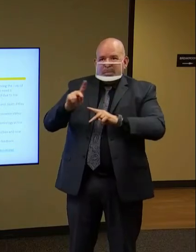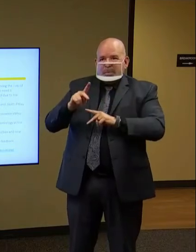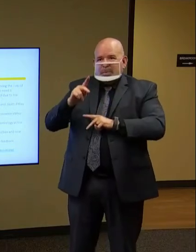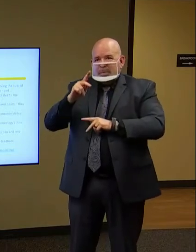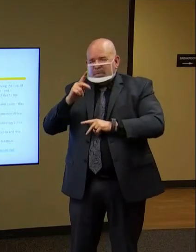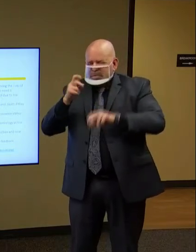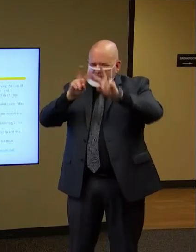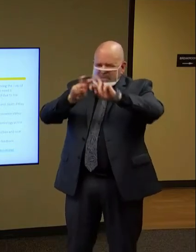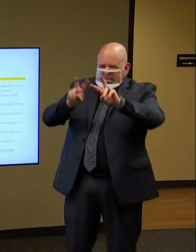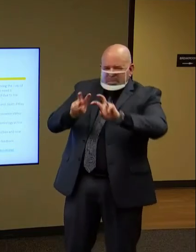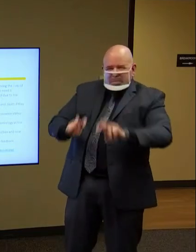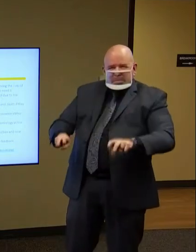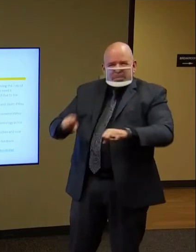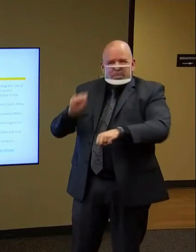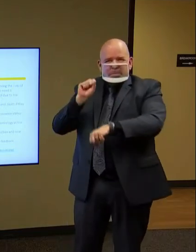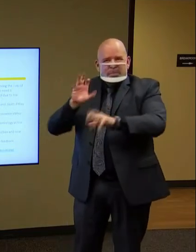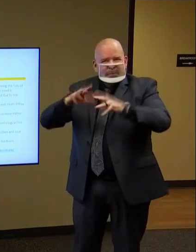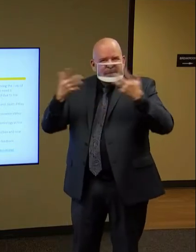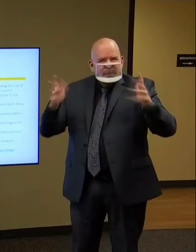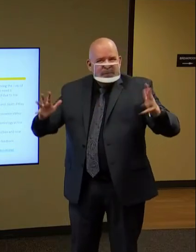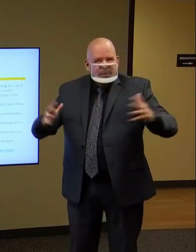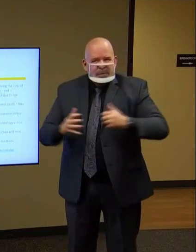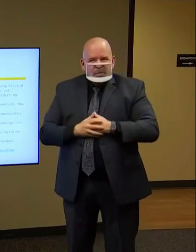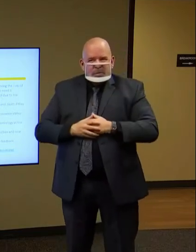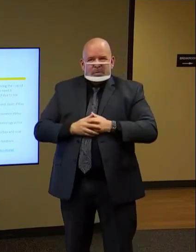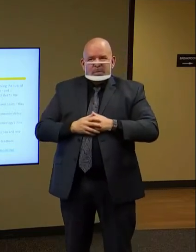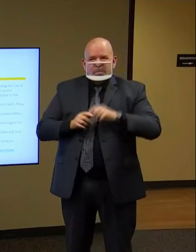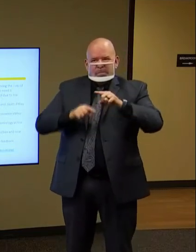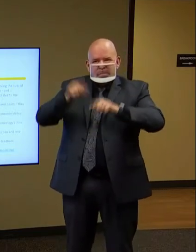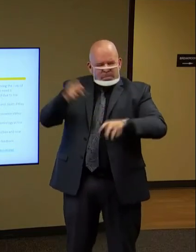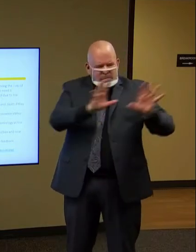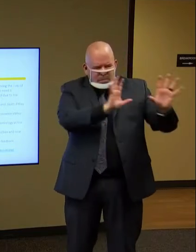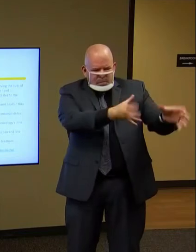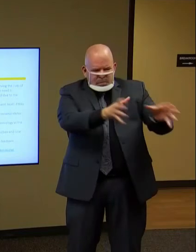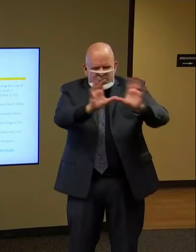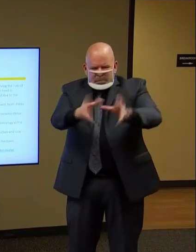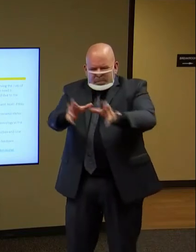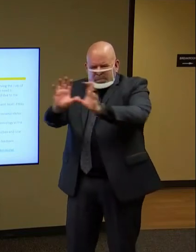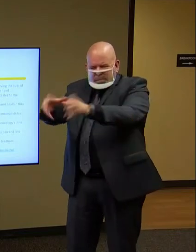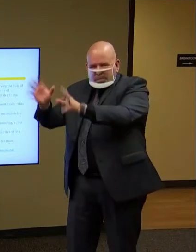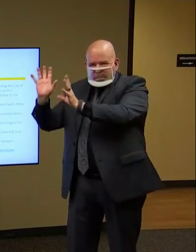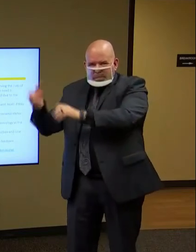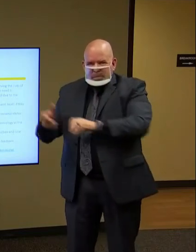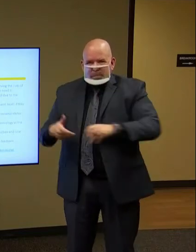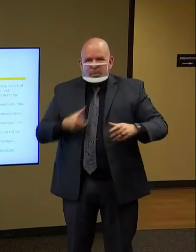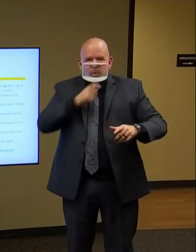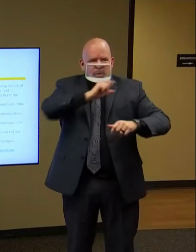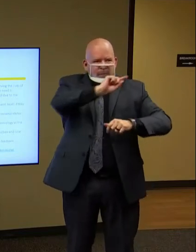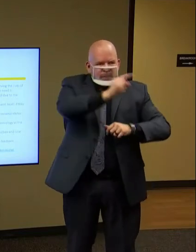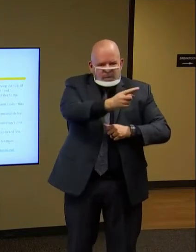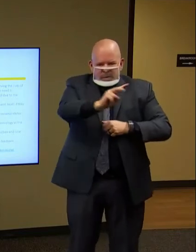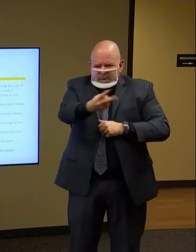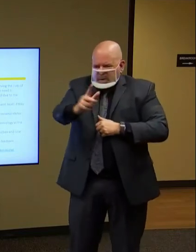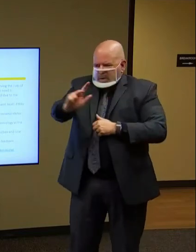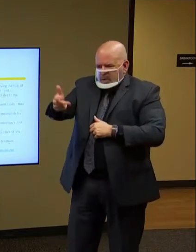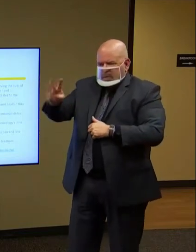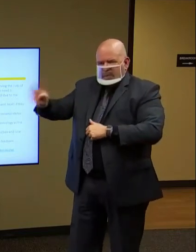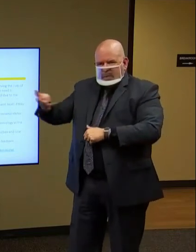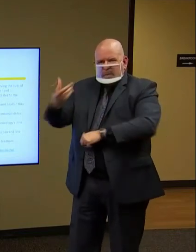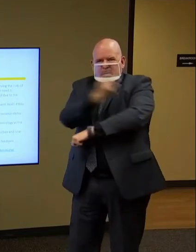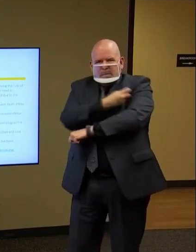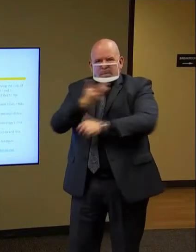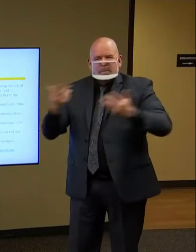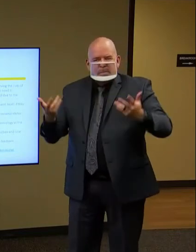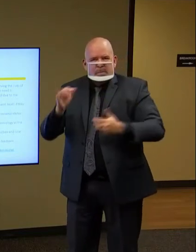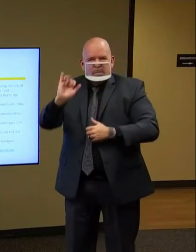diversity and transparency throughout this. And so these are, again, to be fair and equitable, are the guiding principles for what's